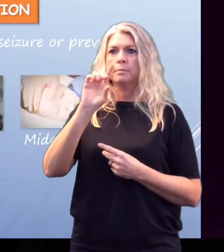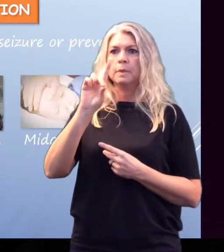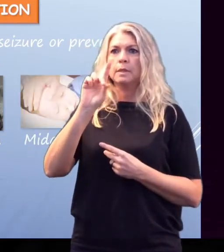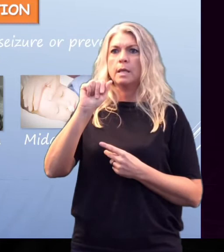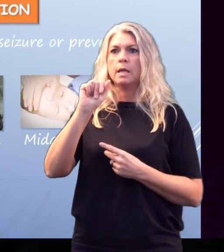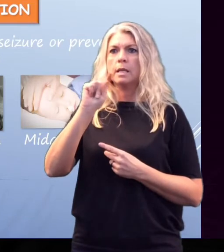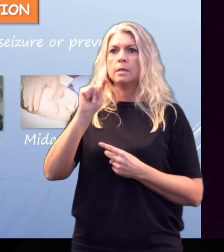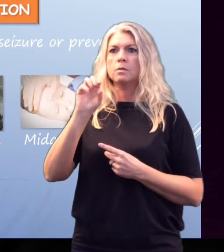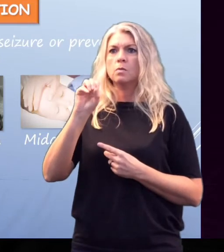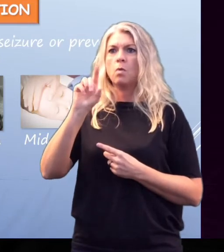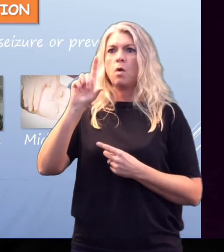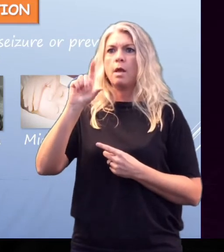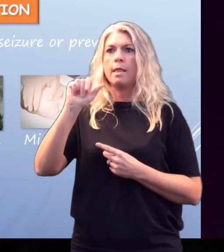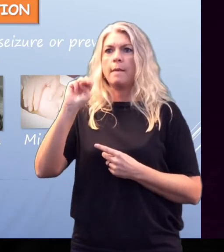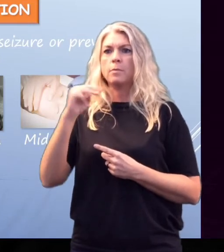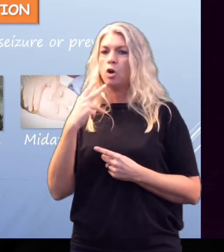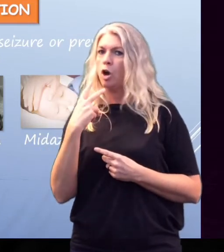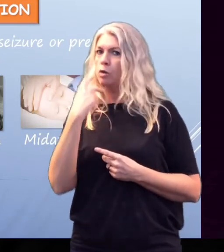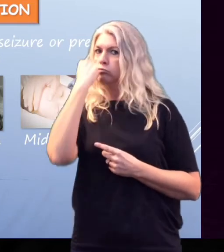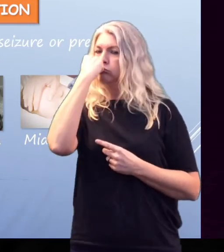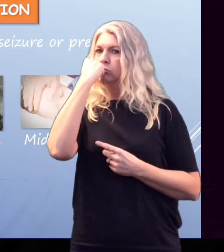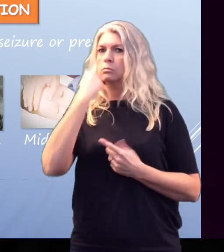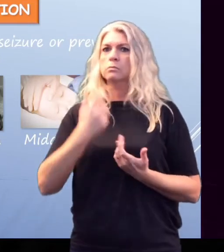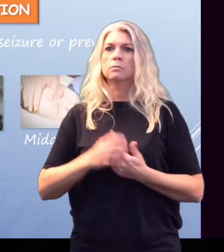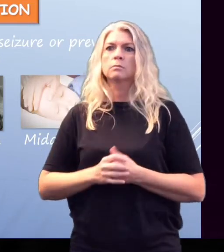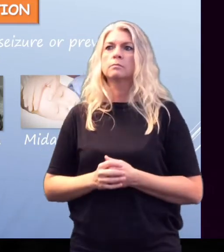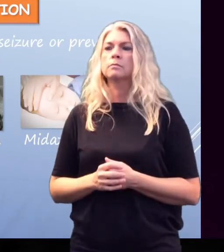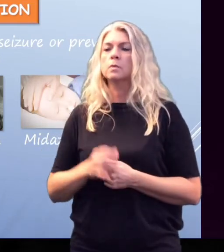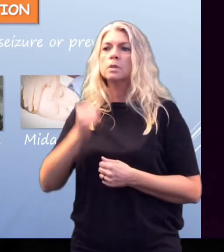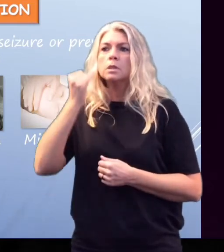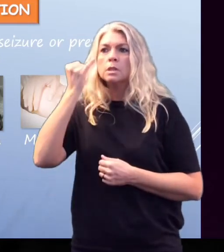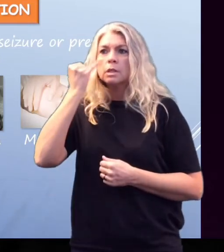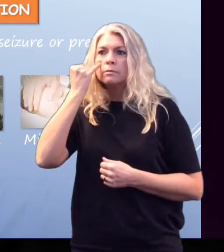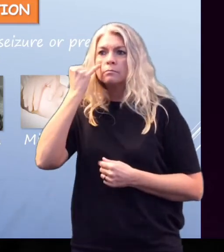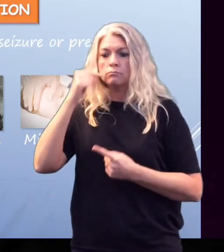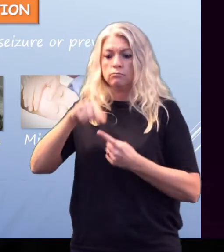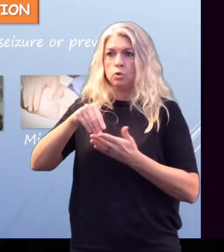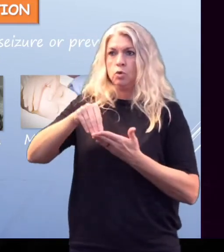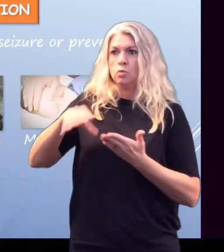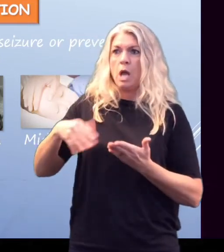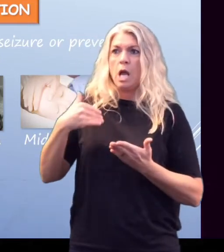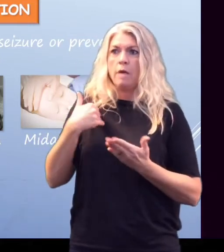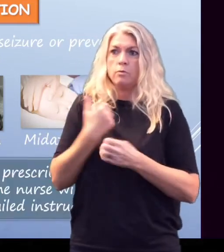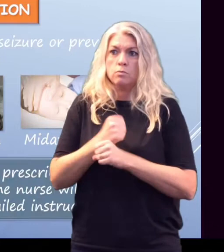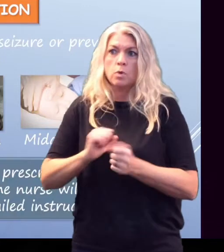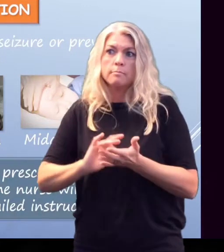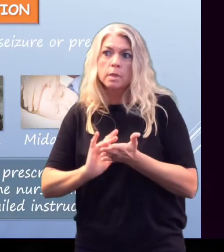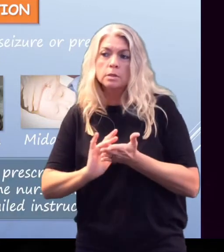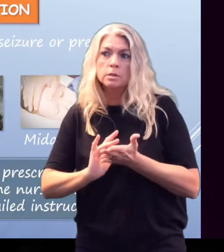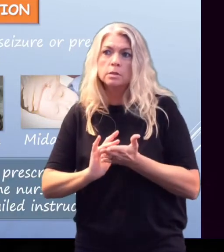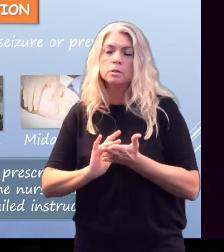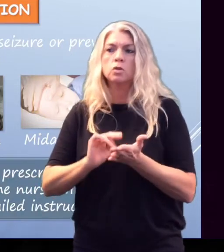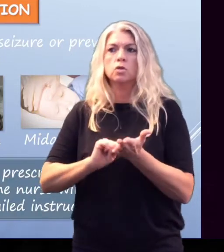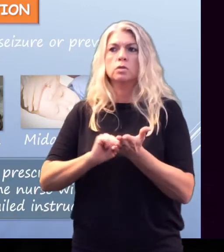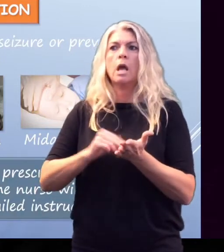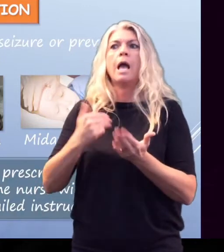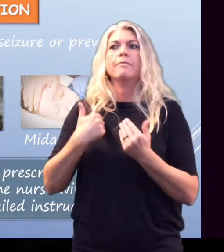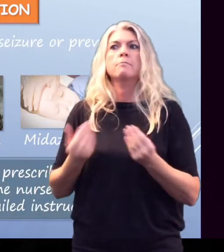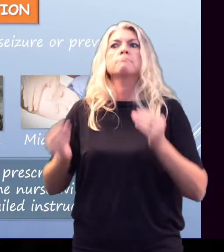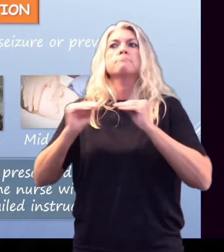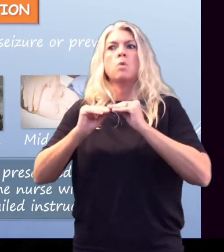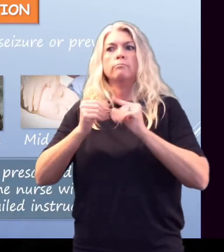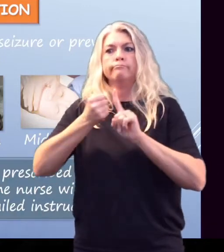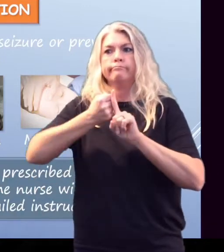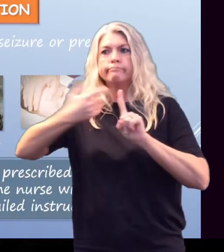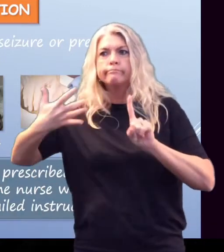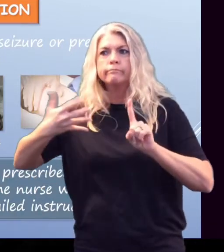Midazolam is a liquid medication and is sprayed into the nose using a syringe. If a child in your care is